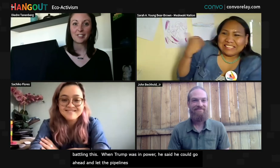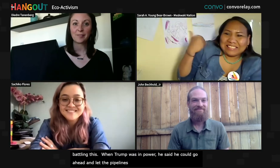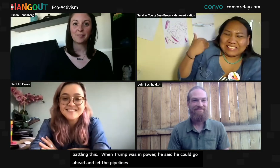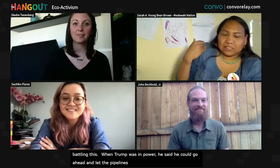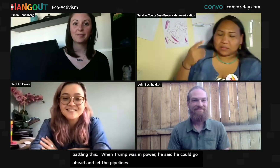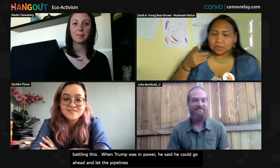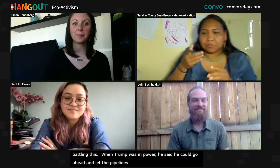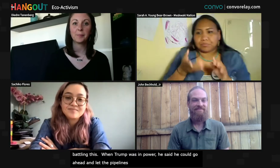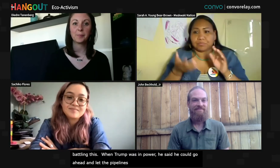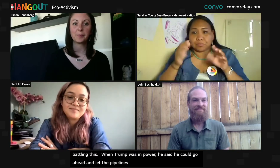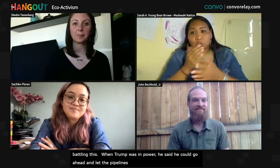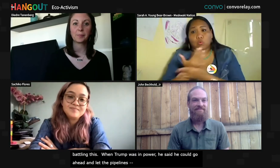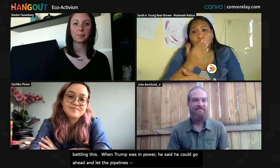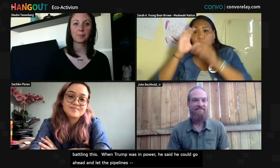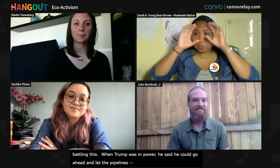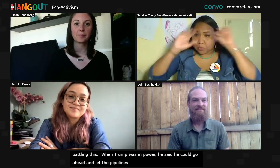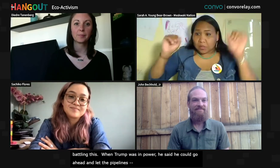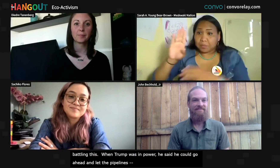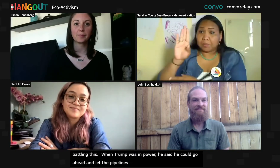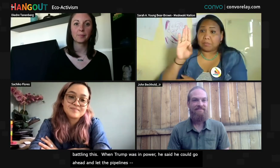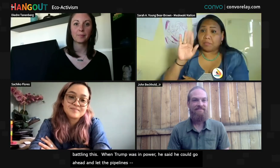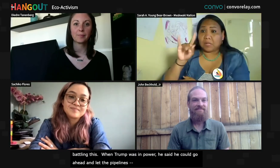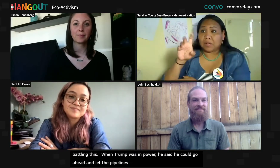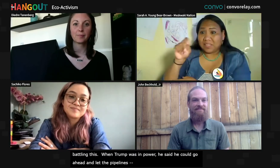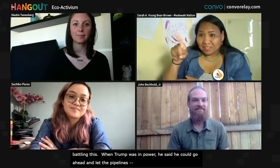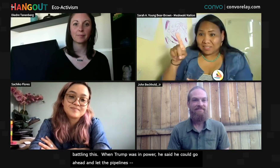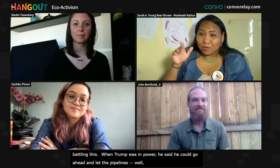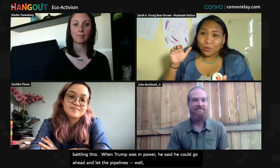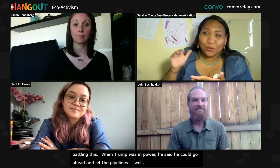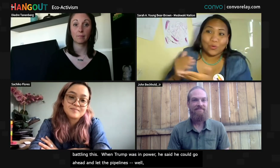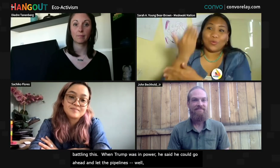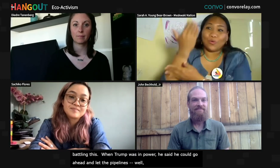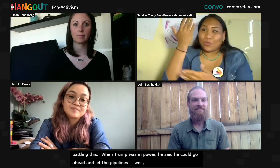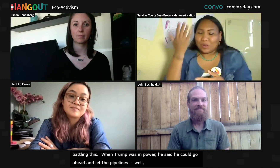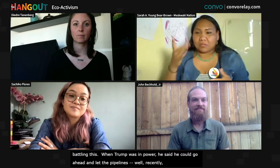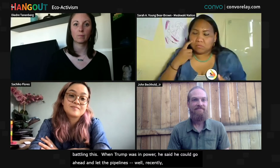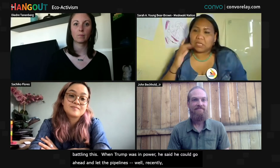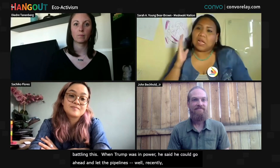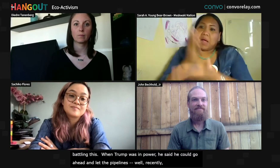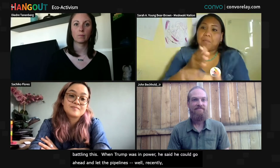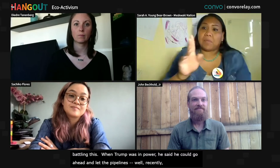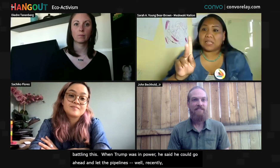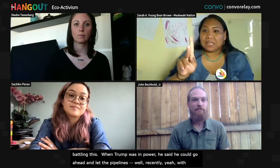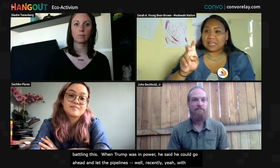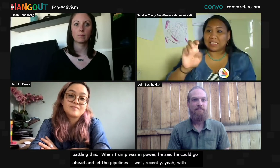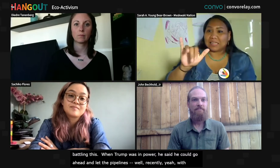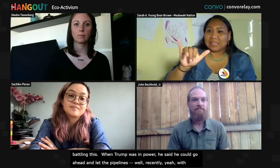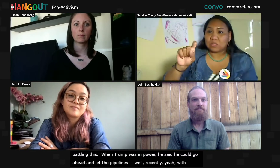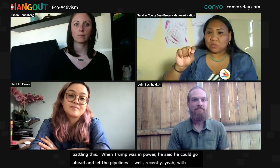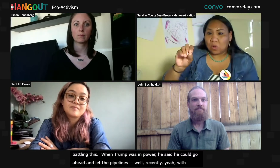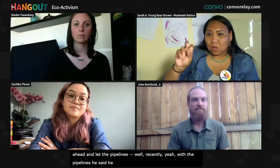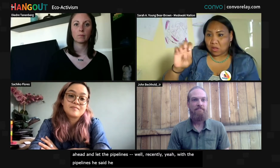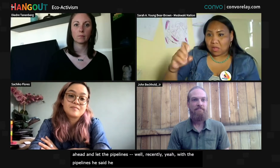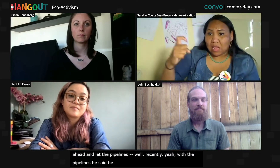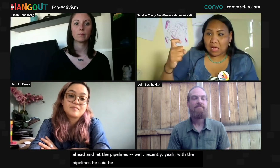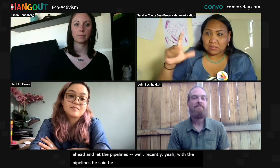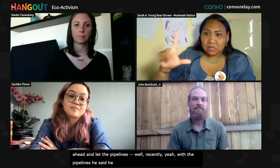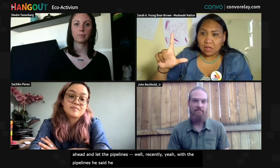Okay. Oh, well, recently, yeah. So with pipelines, he said he would let them proceed. But with Biden, he gave